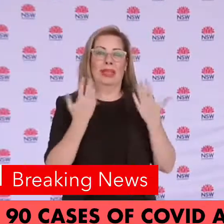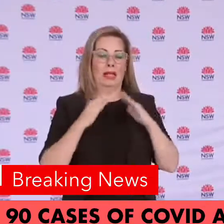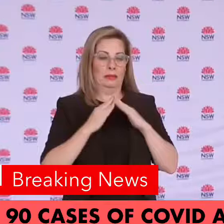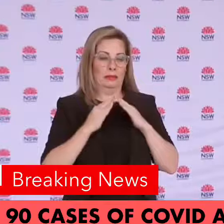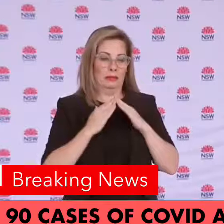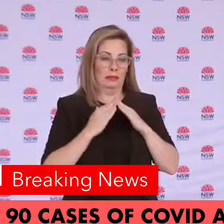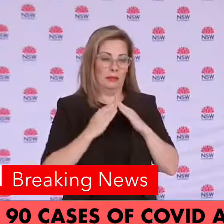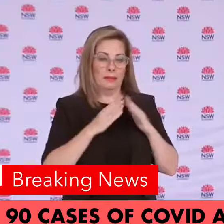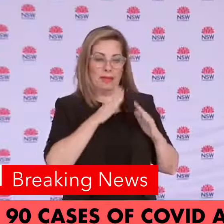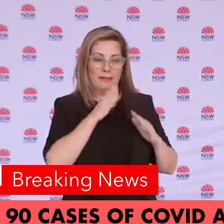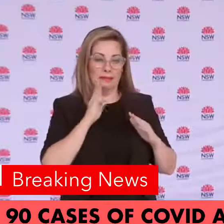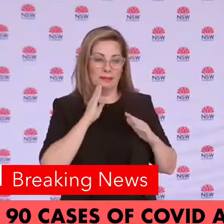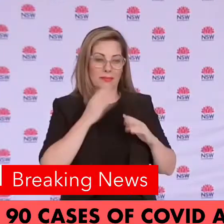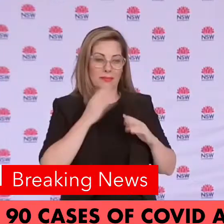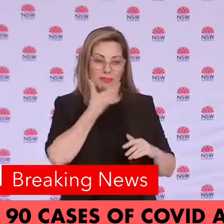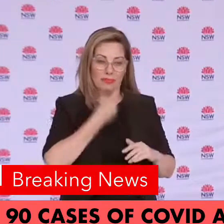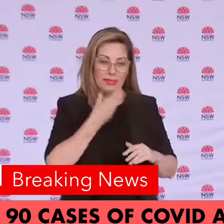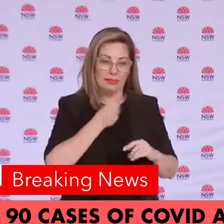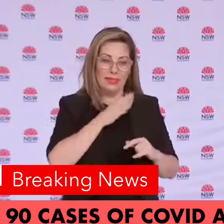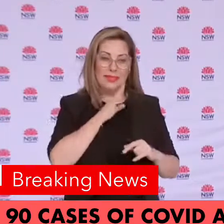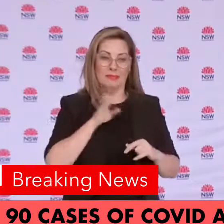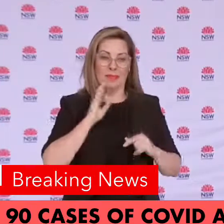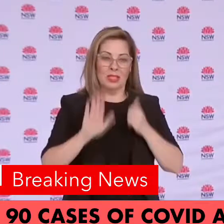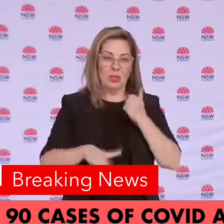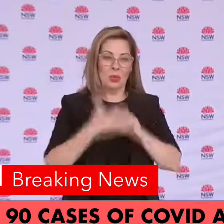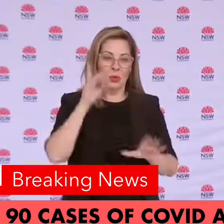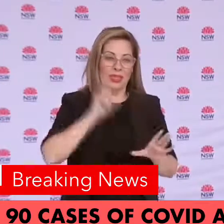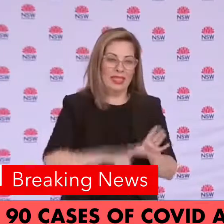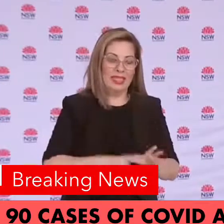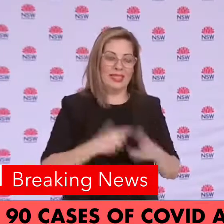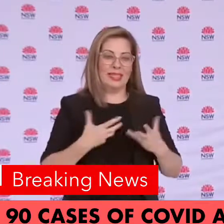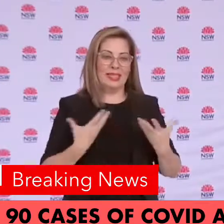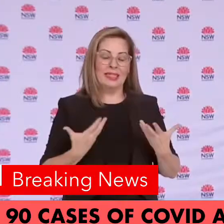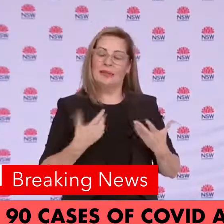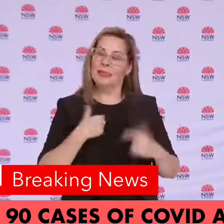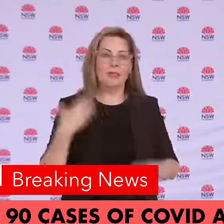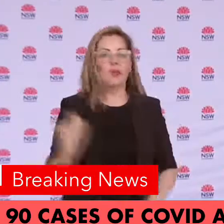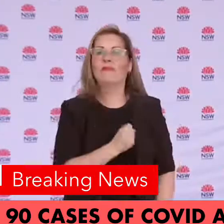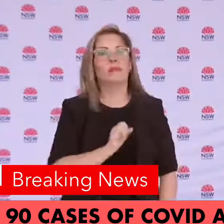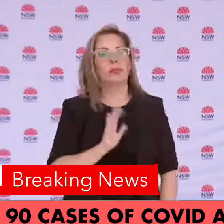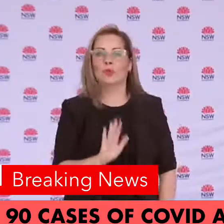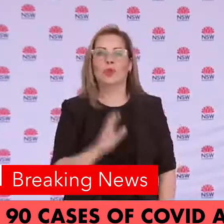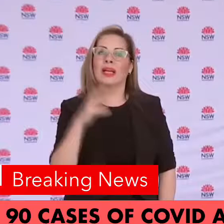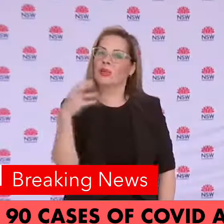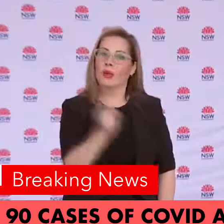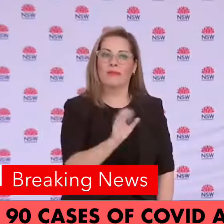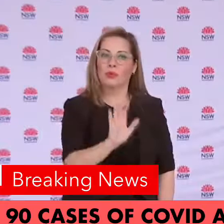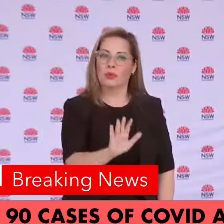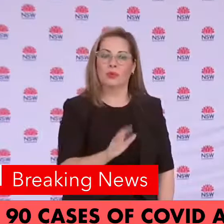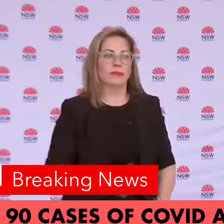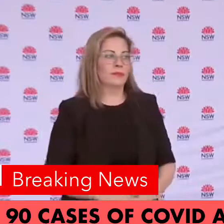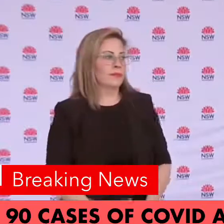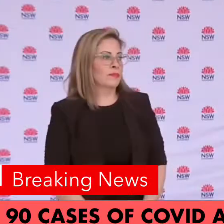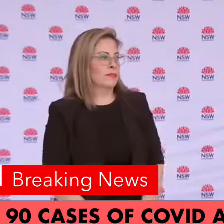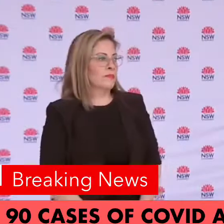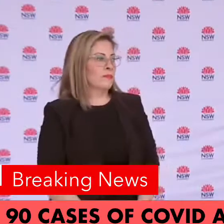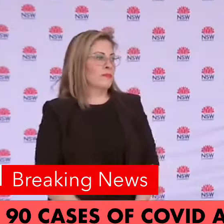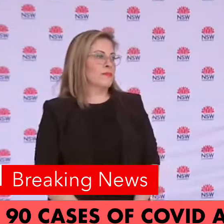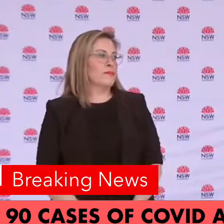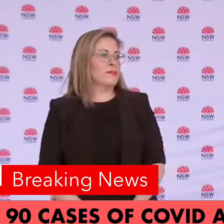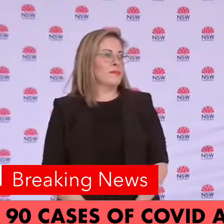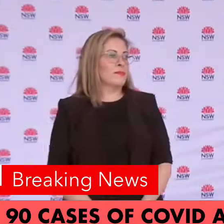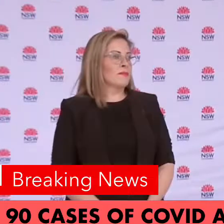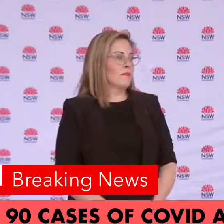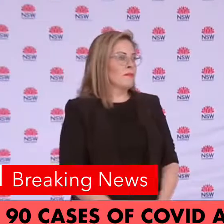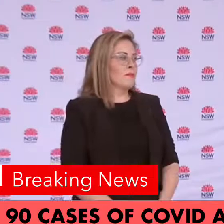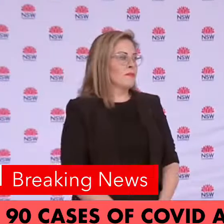be in isolation over Christmas and potentially New Year's, depending on when they were identified as a close contact. I'm sorry, that was the next one, yeah. You